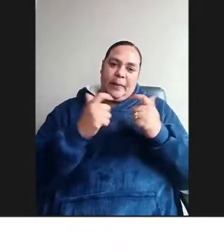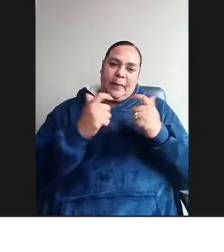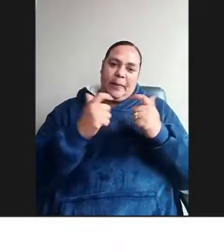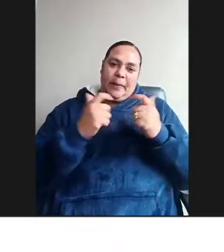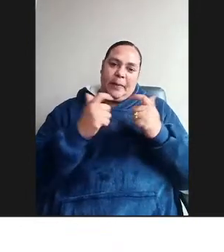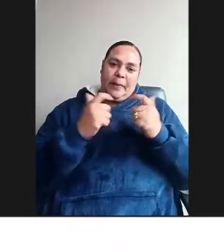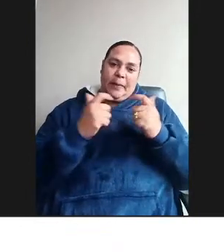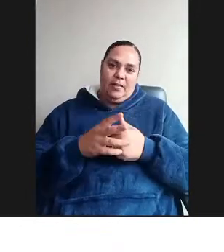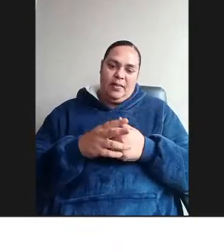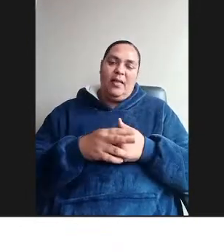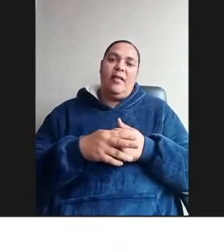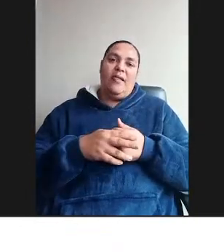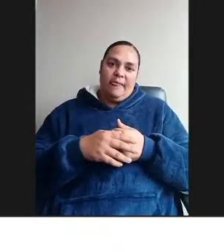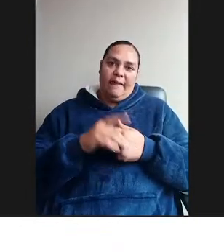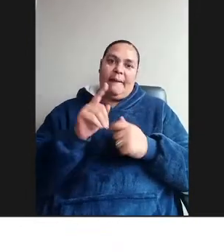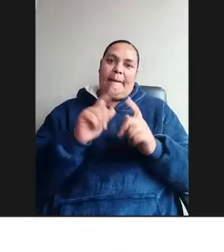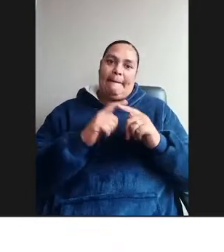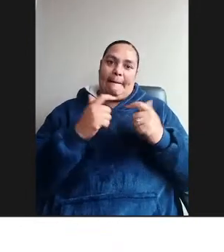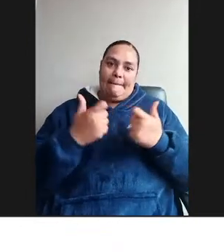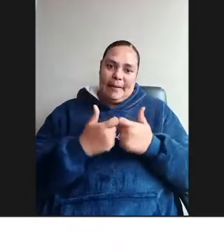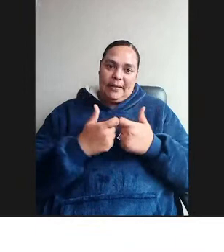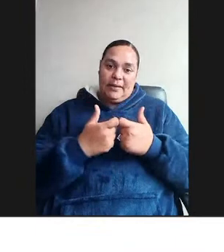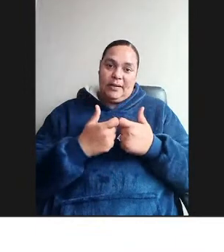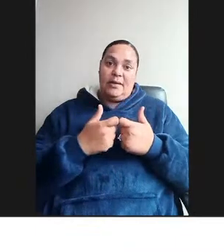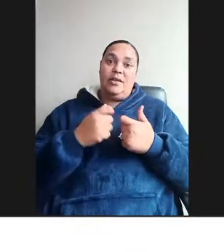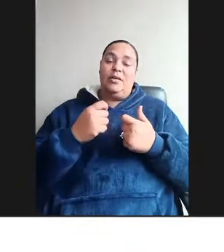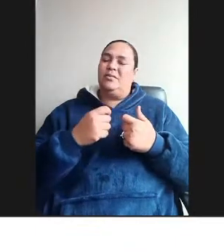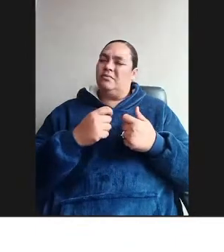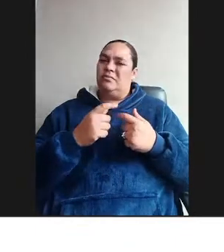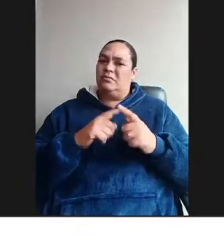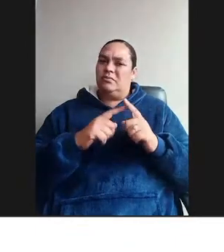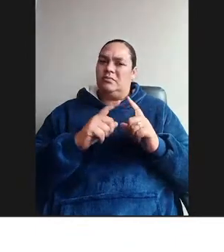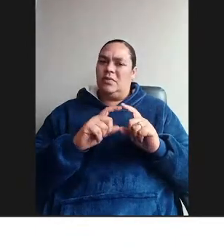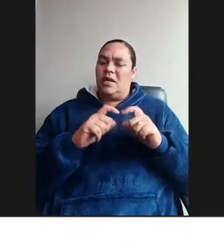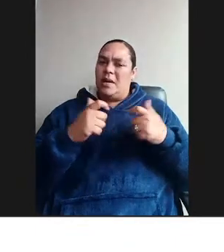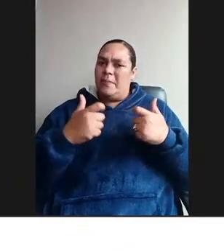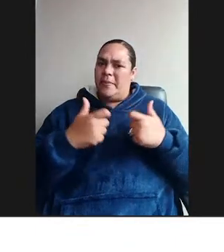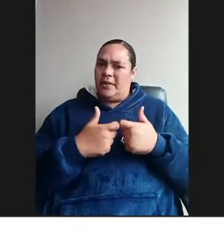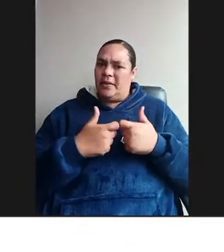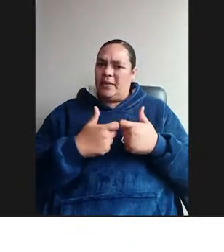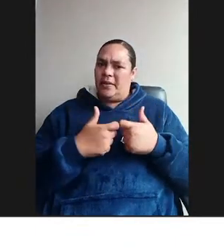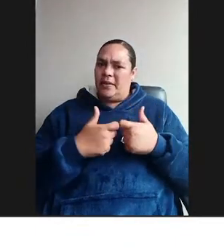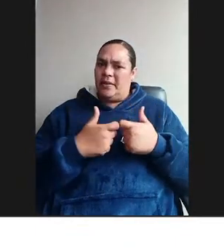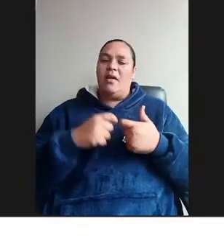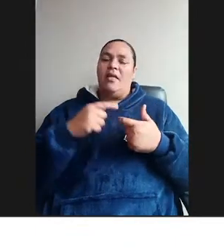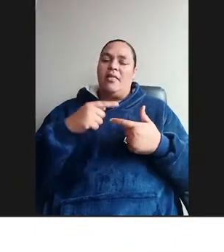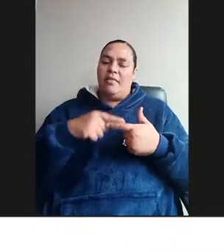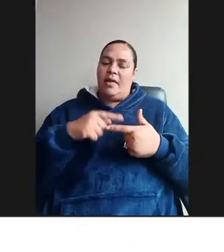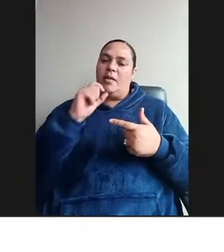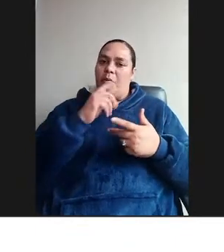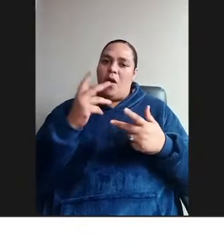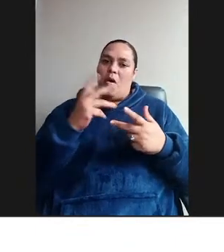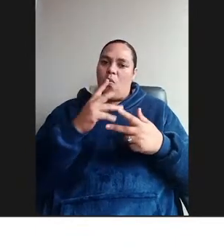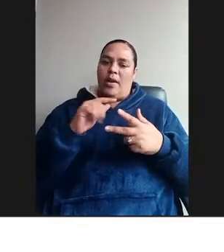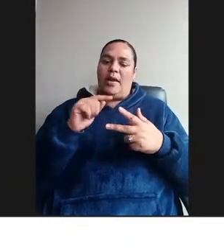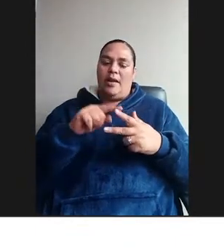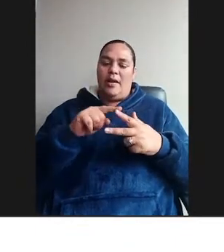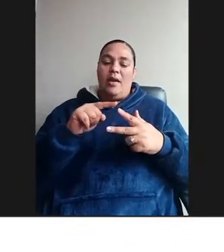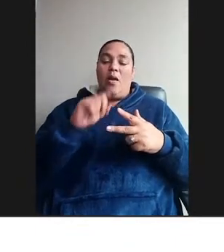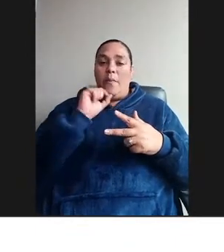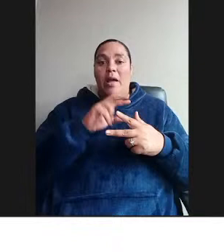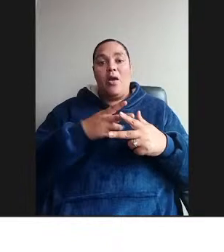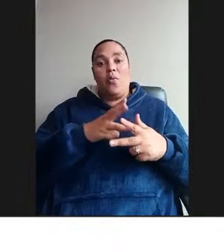then the committee, that is petitions committee, then that's where, with the report and preliminary